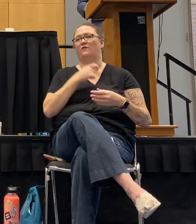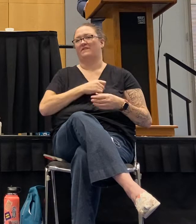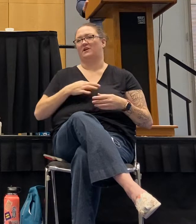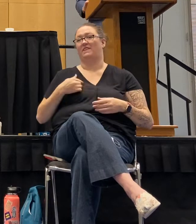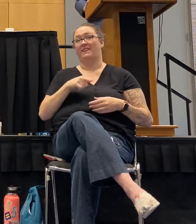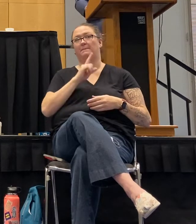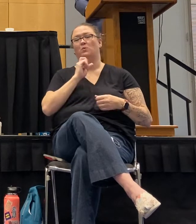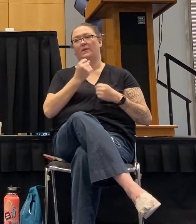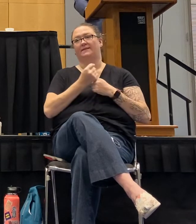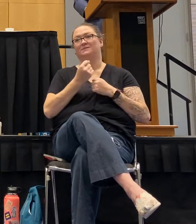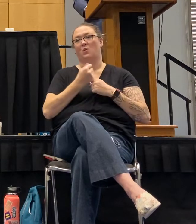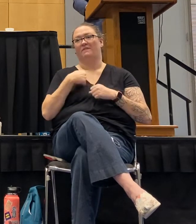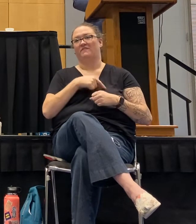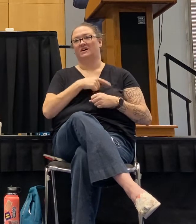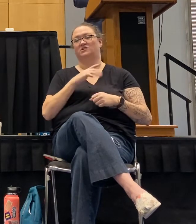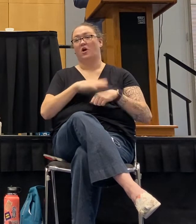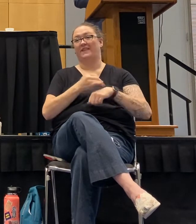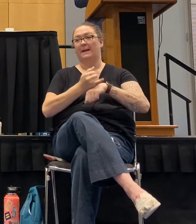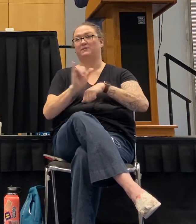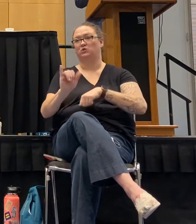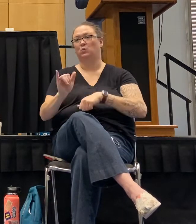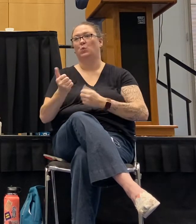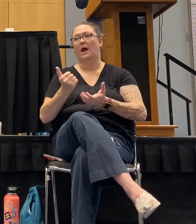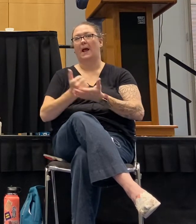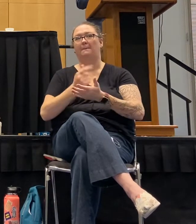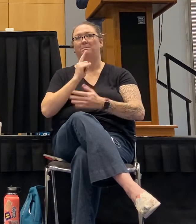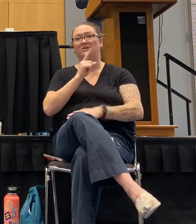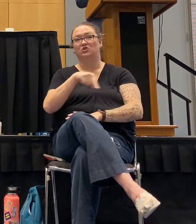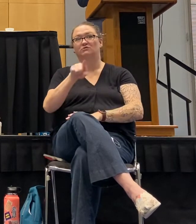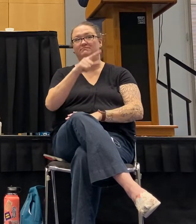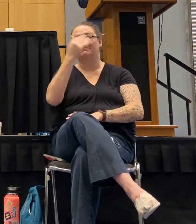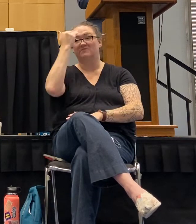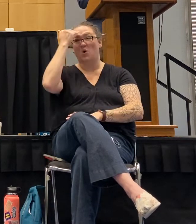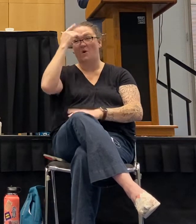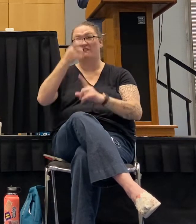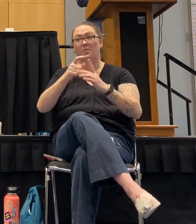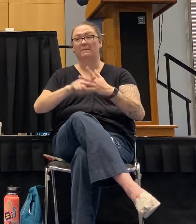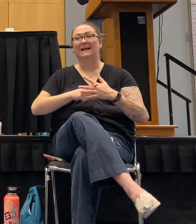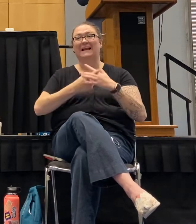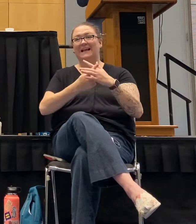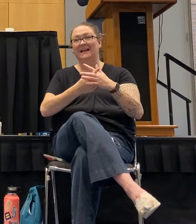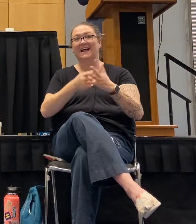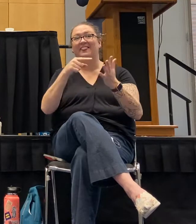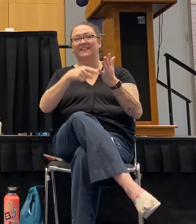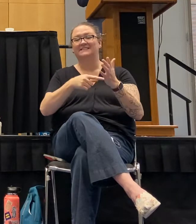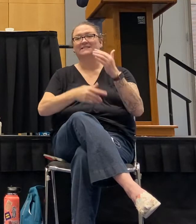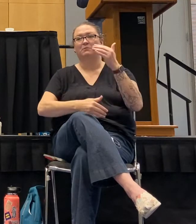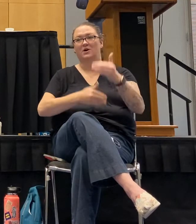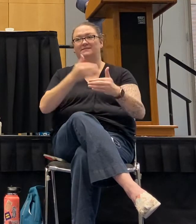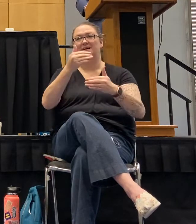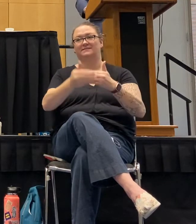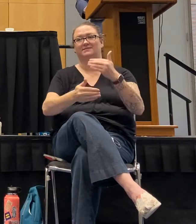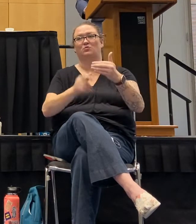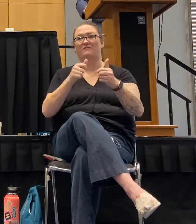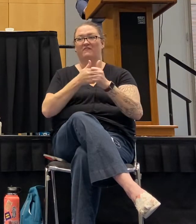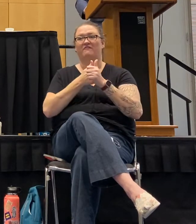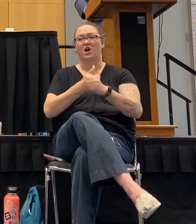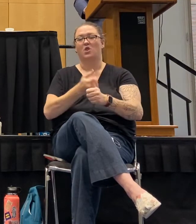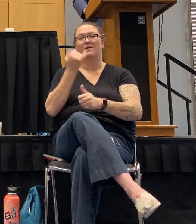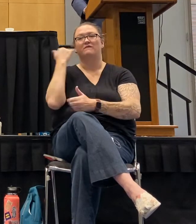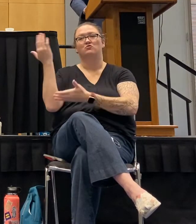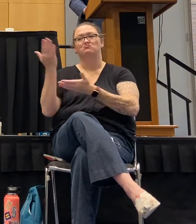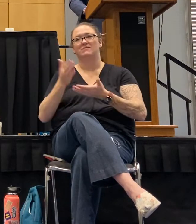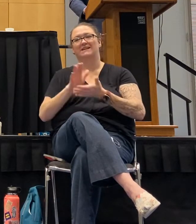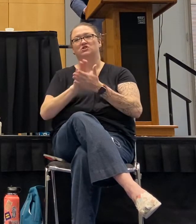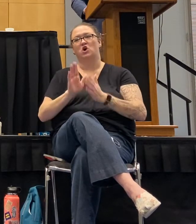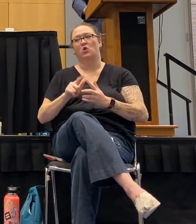great allies on campus too, to help make sure that the faculty know from the beginning, this is the process you have to follow if you're bringing a scholar